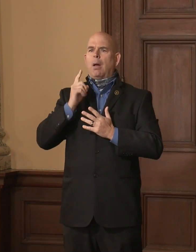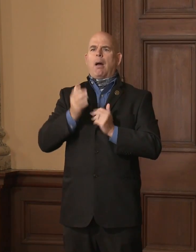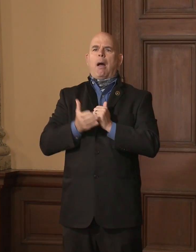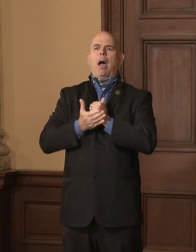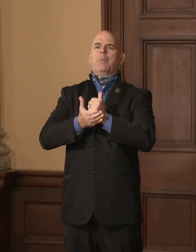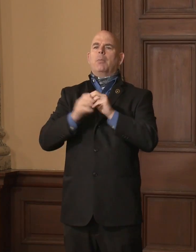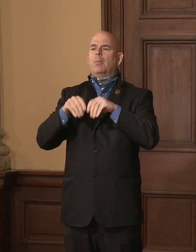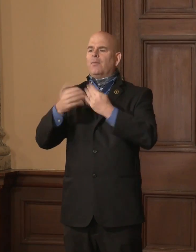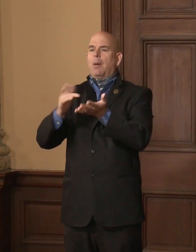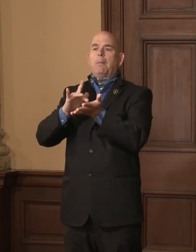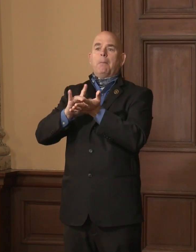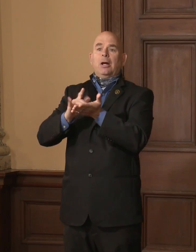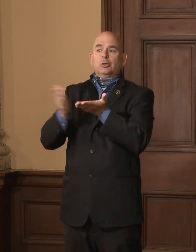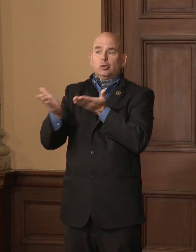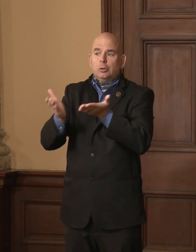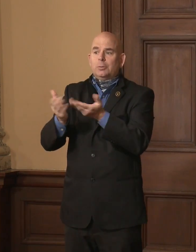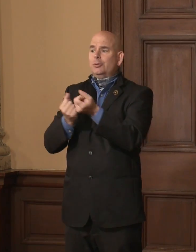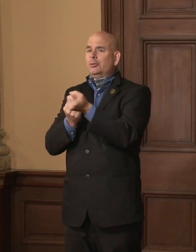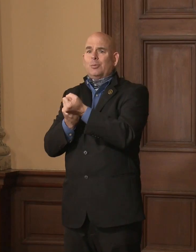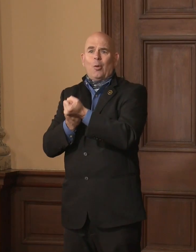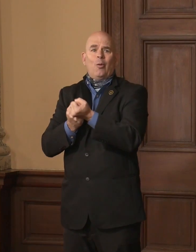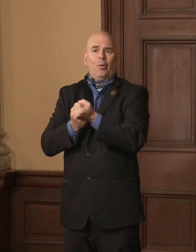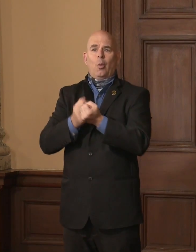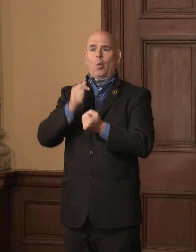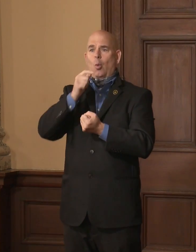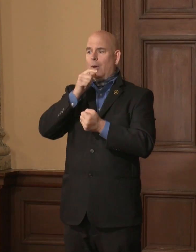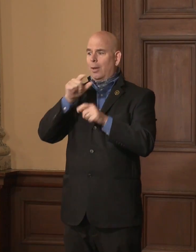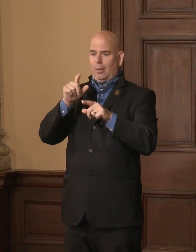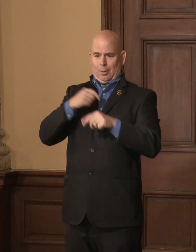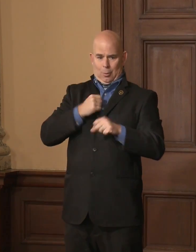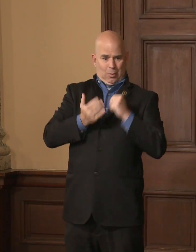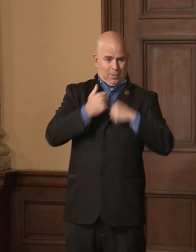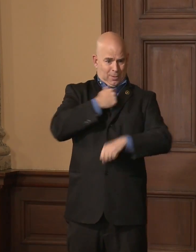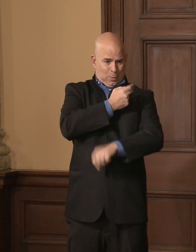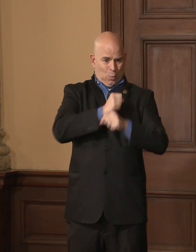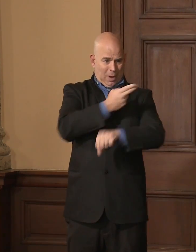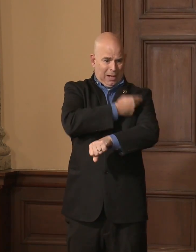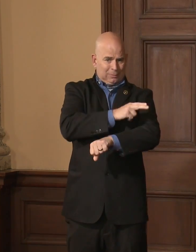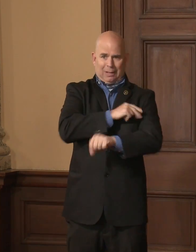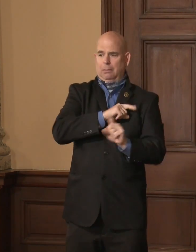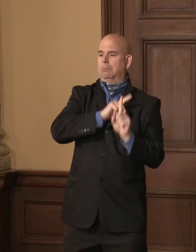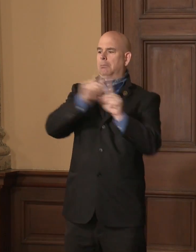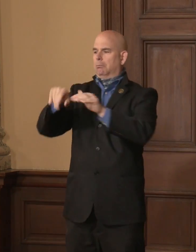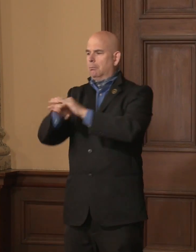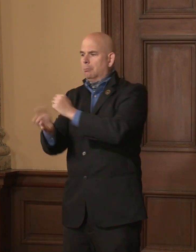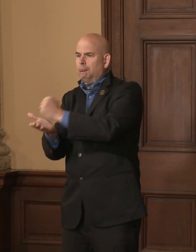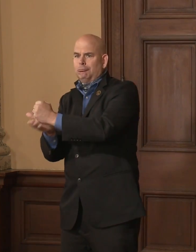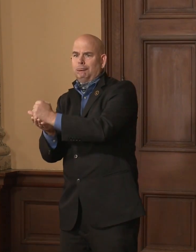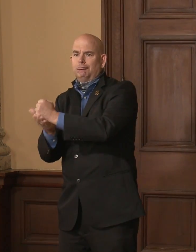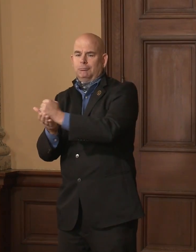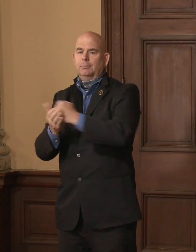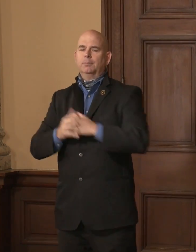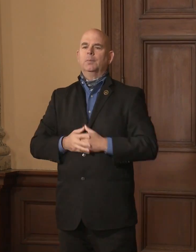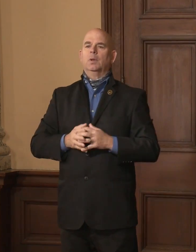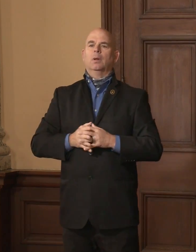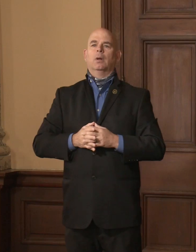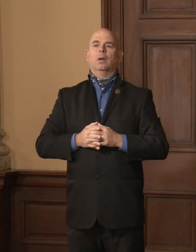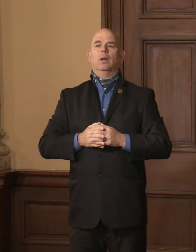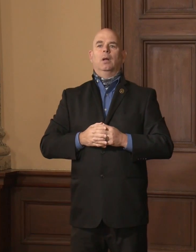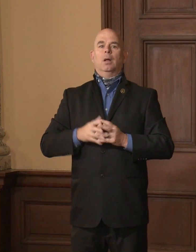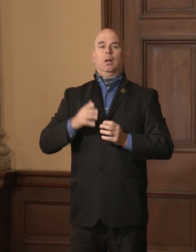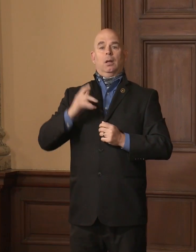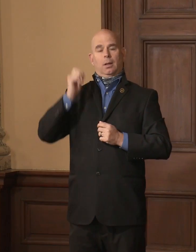of COVID-19. I know I probably sound like a broken record, and I know I do, because I keep saying the same message every